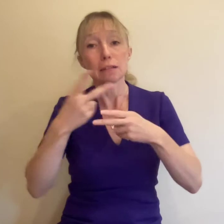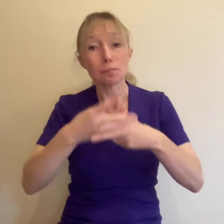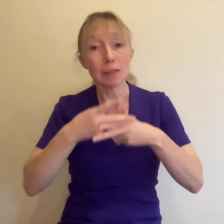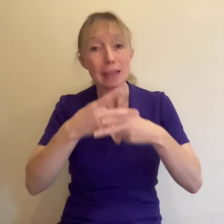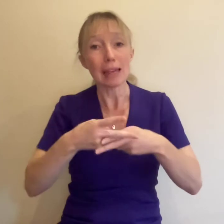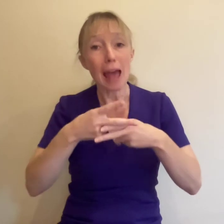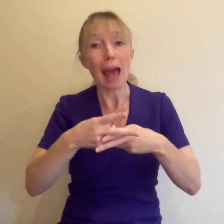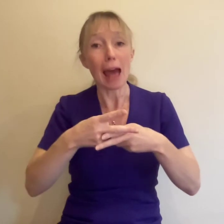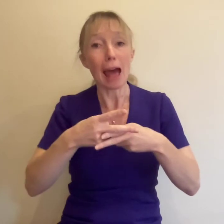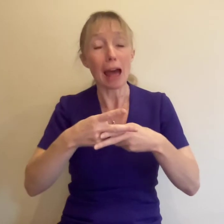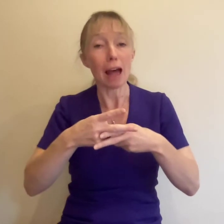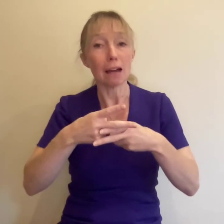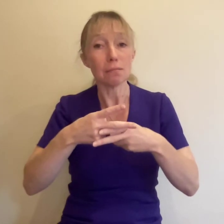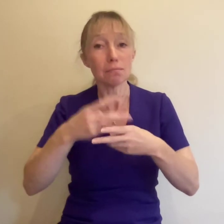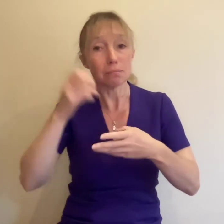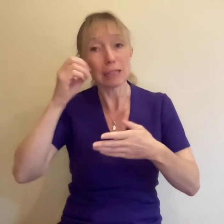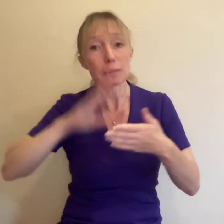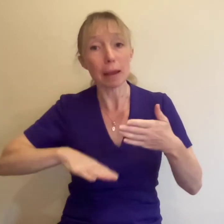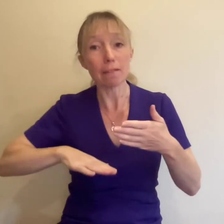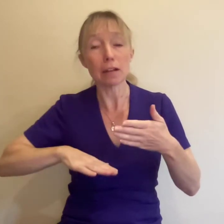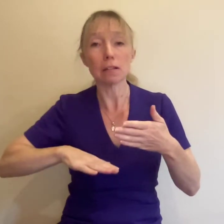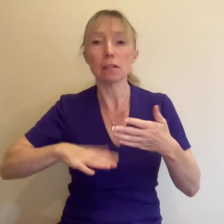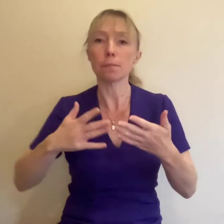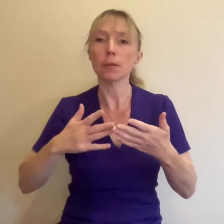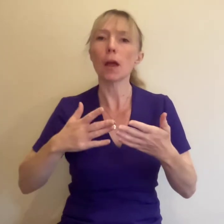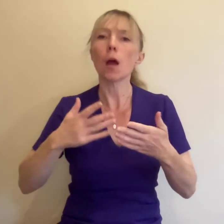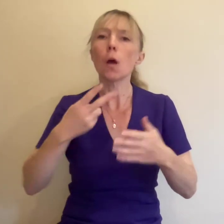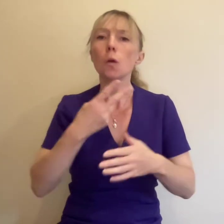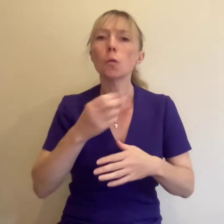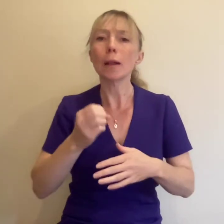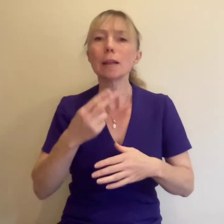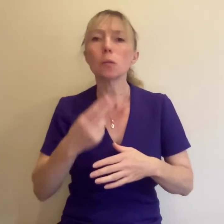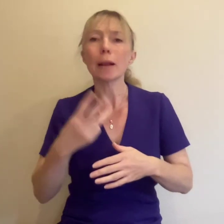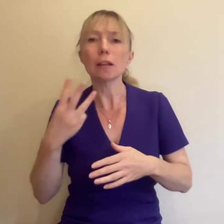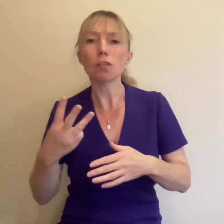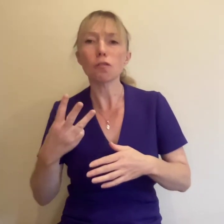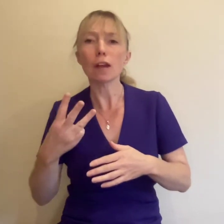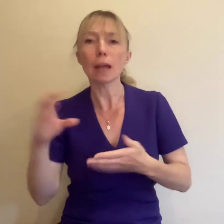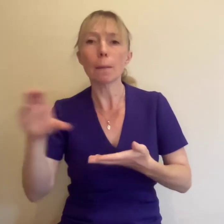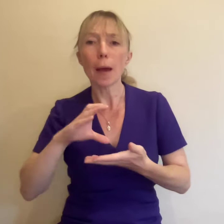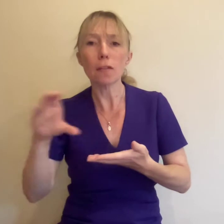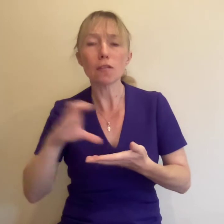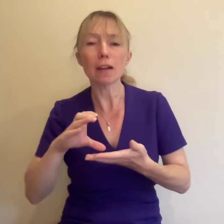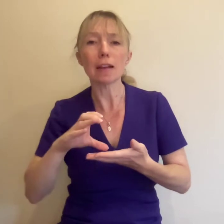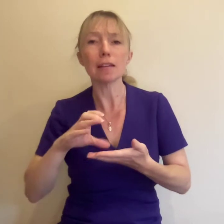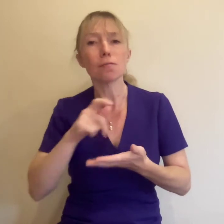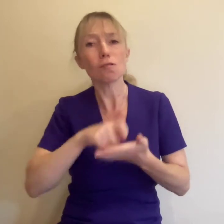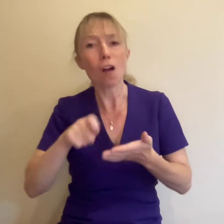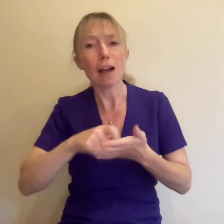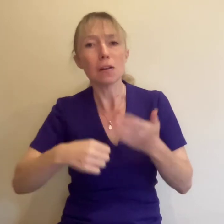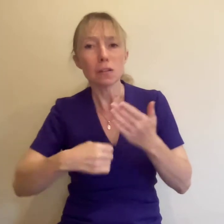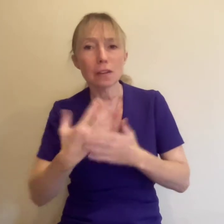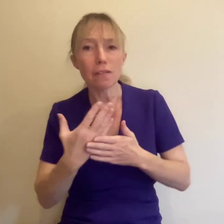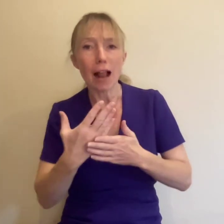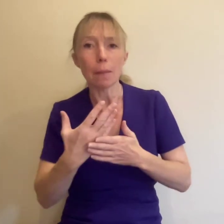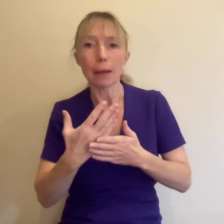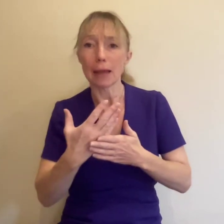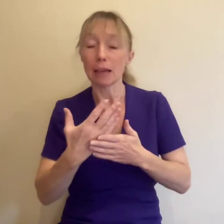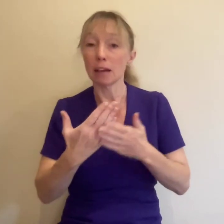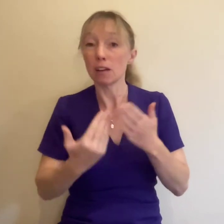that the 2023 bursaries are for writers who are developing an existing or new writing project in the following genres: